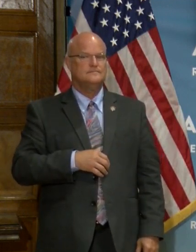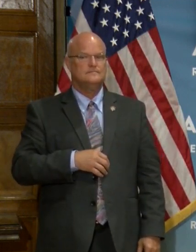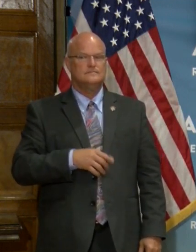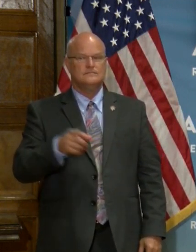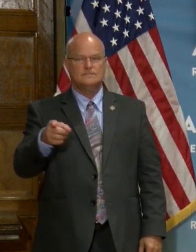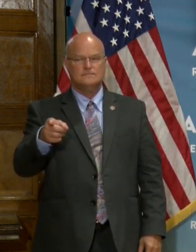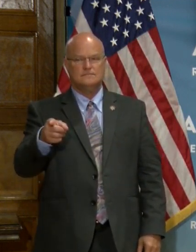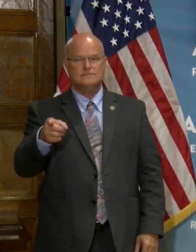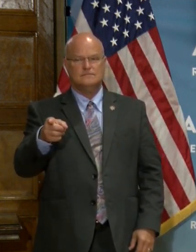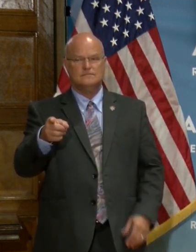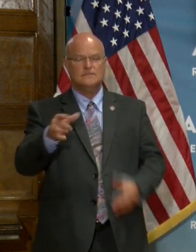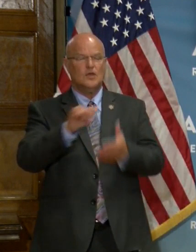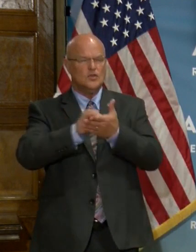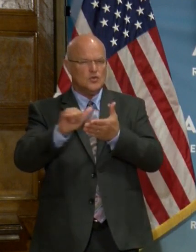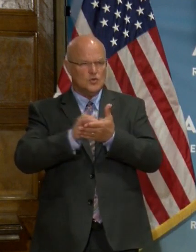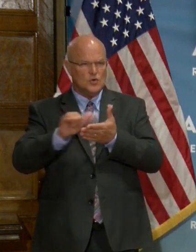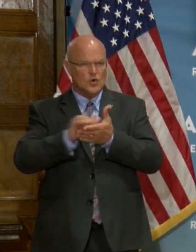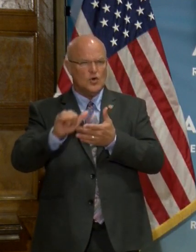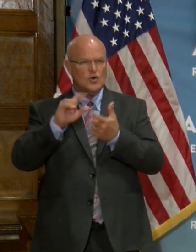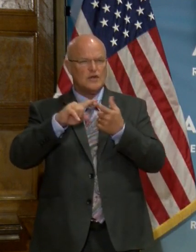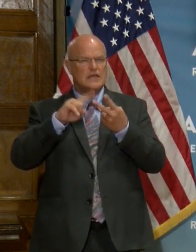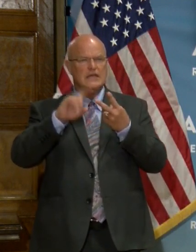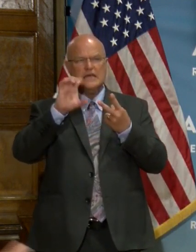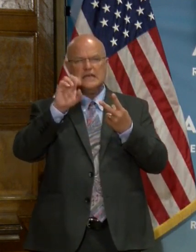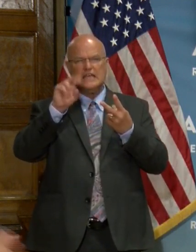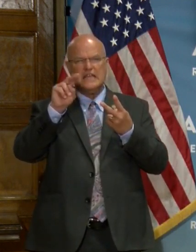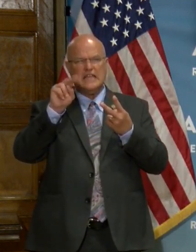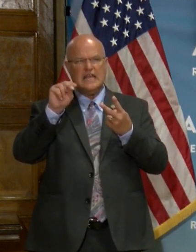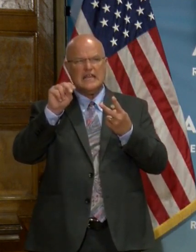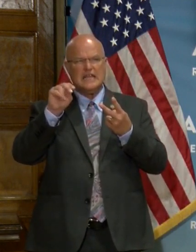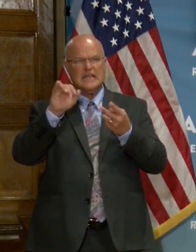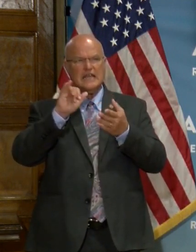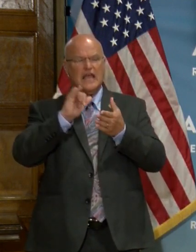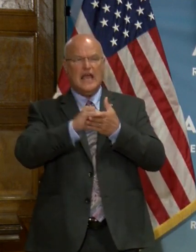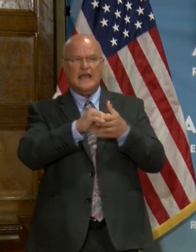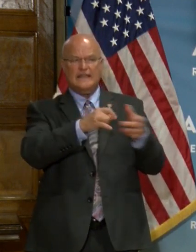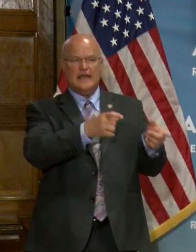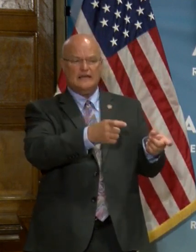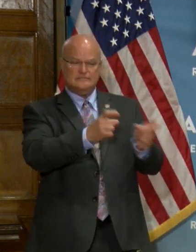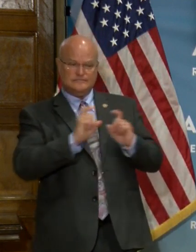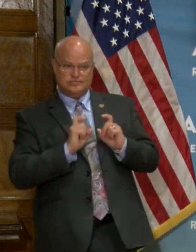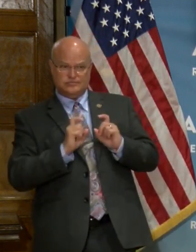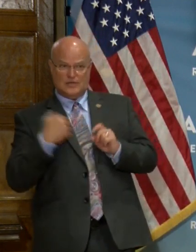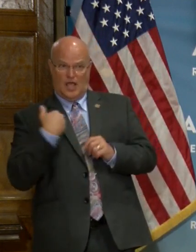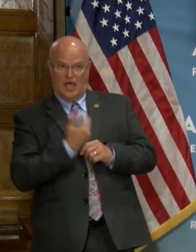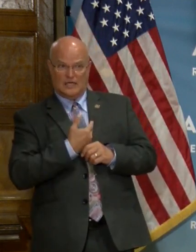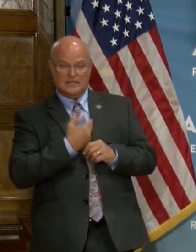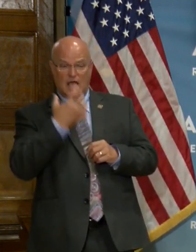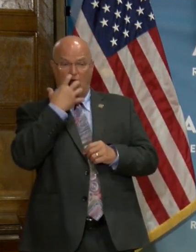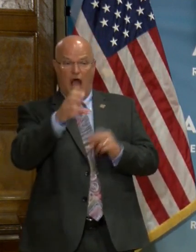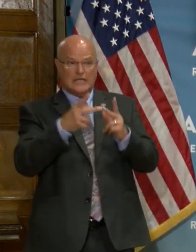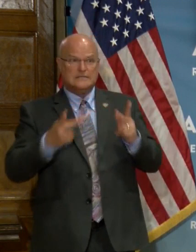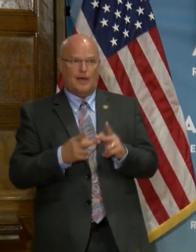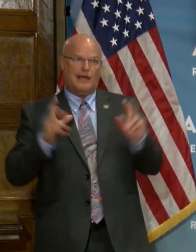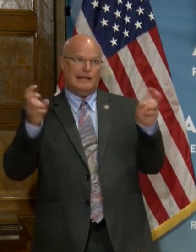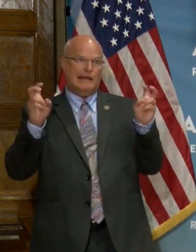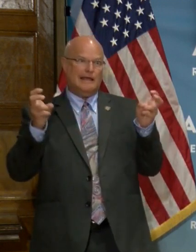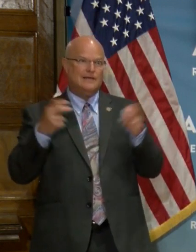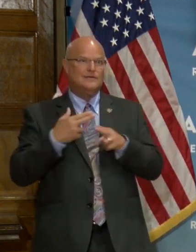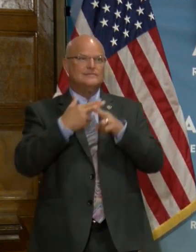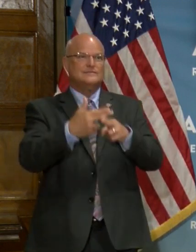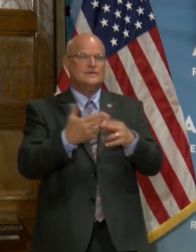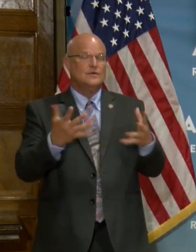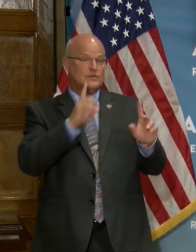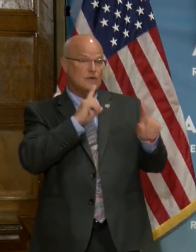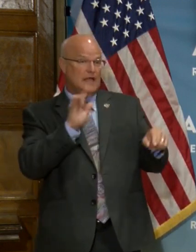I guess New York, Connecticut, those guys kind of returning the favor now to Arkansas, considering us a hot spot. I guess kind of what's your